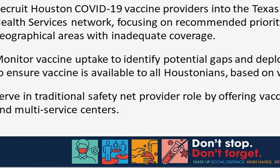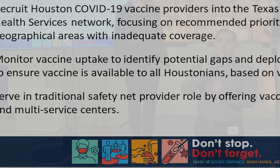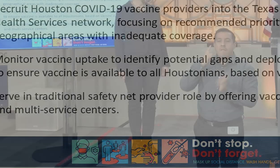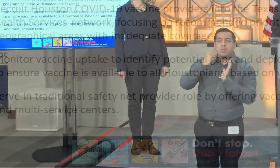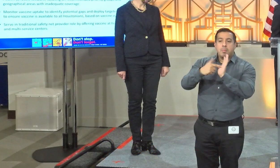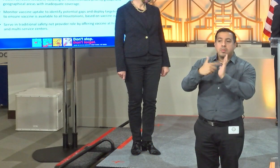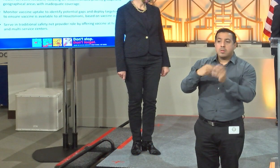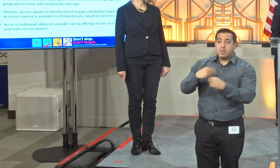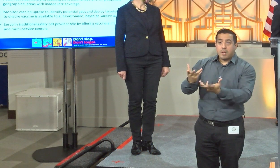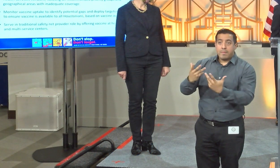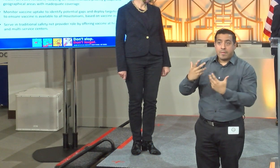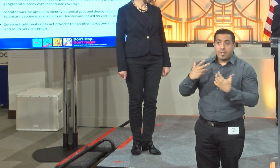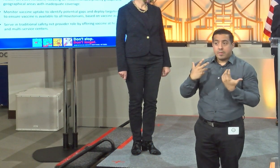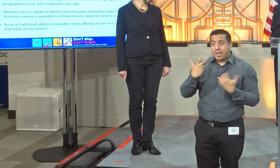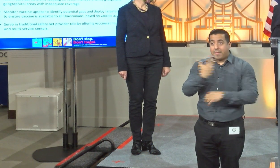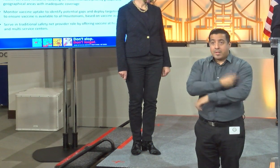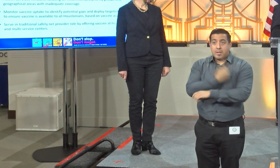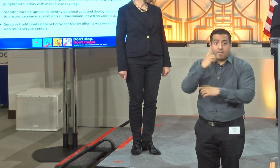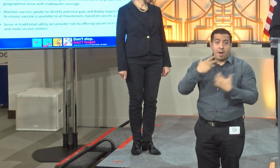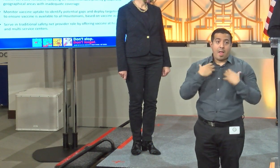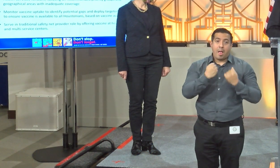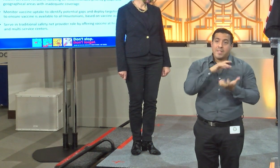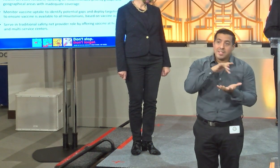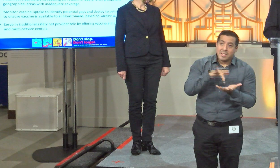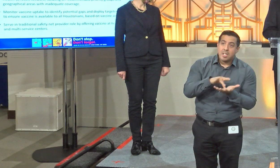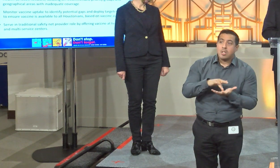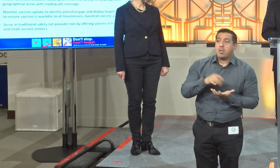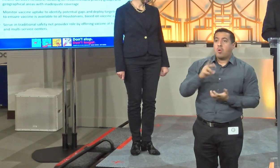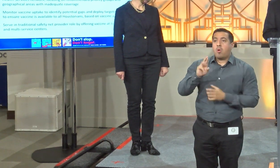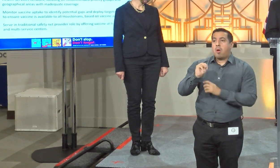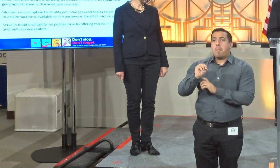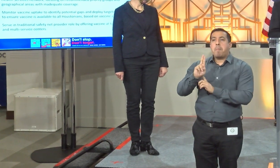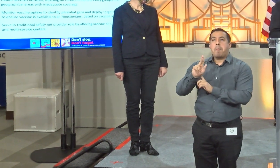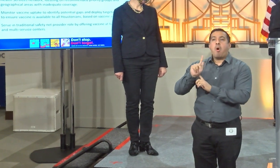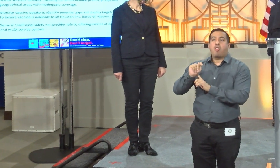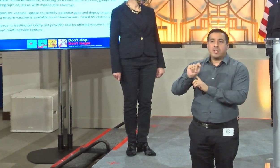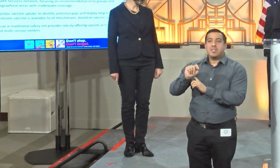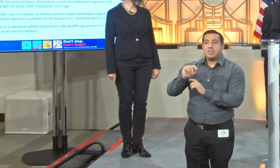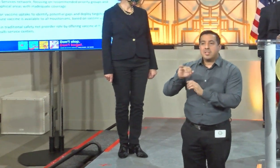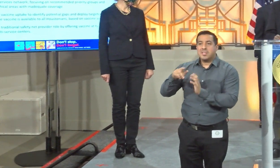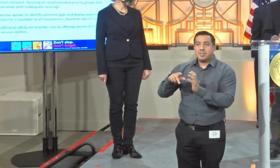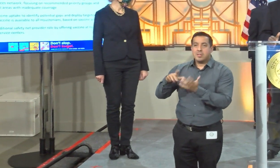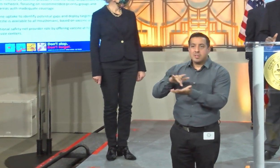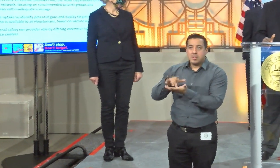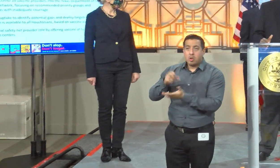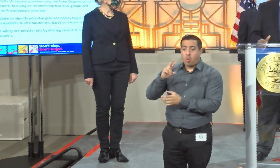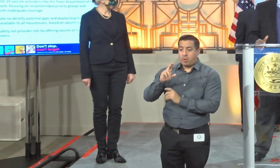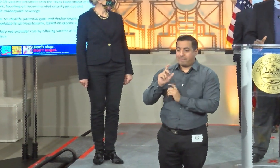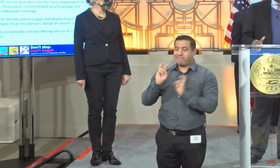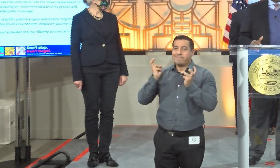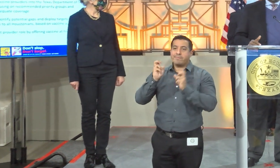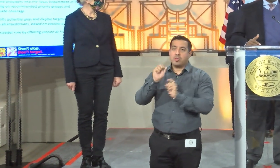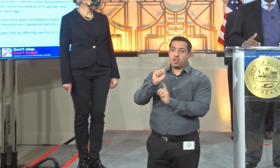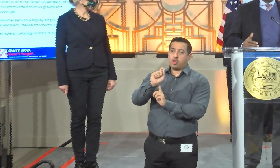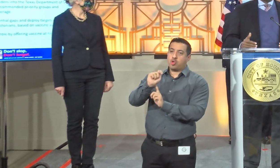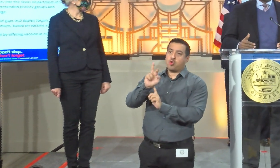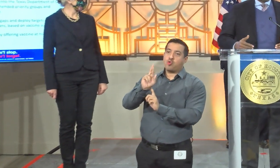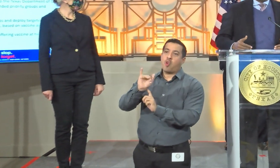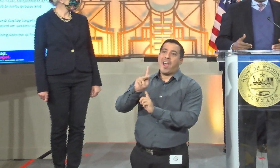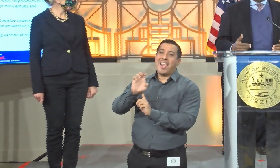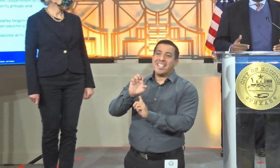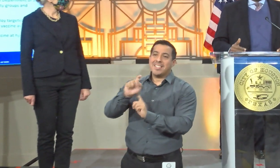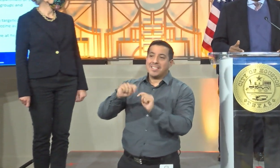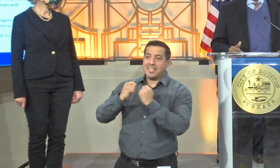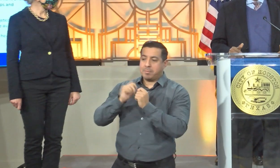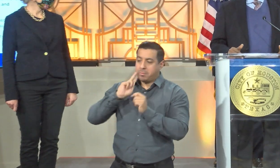vaccines in our health centers and our multi-service centers. We're also going to use what we call a strike team, our mobile units